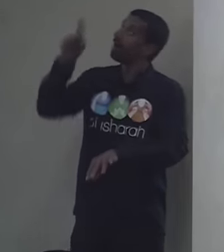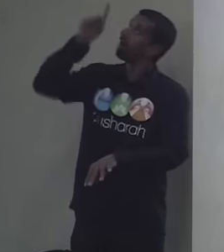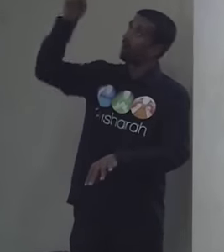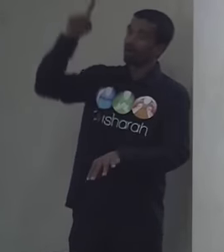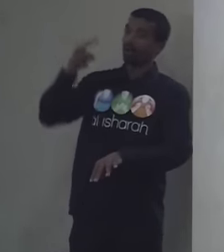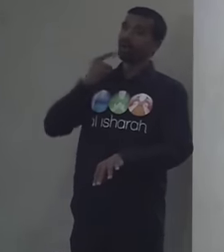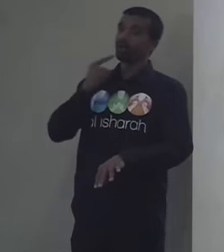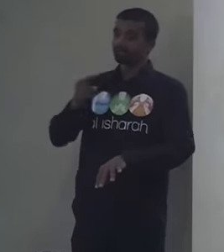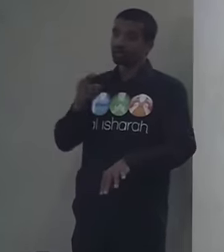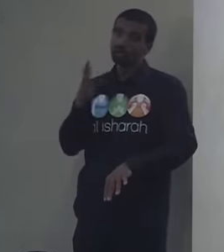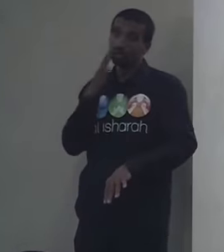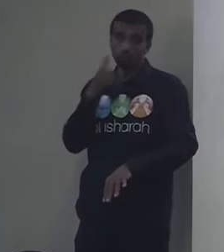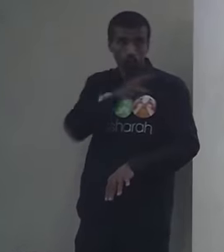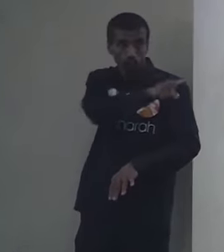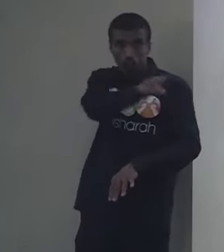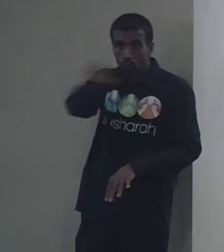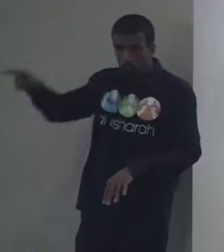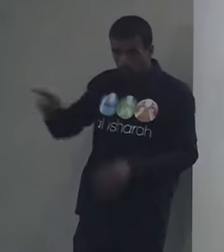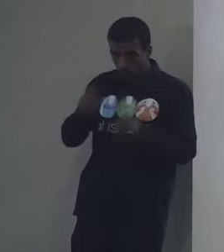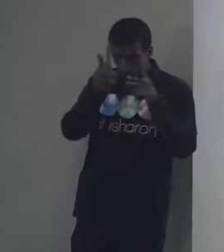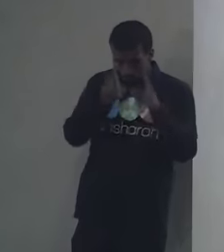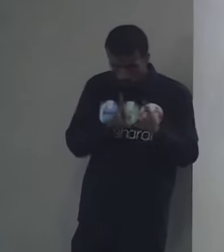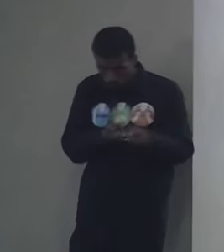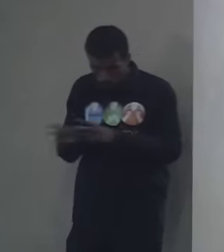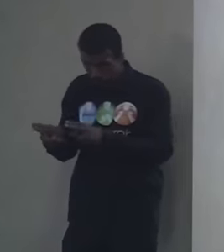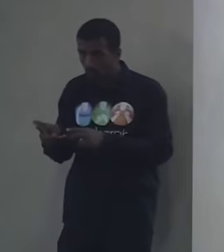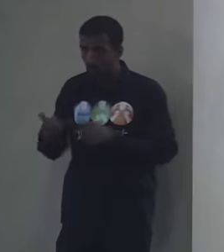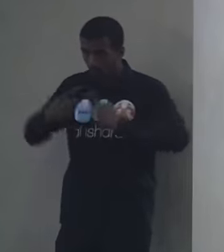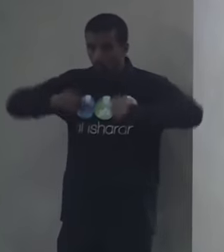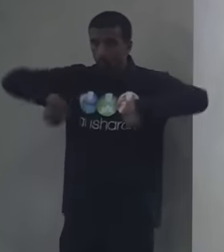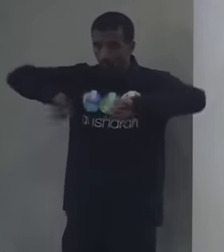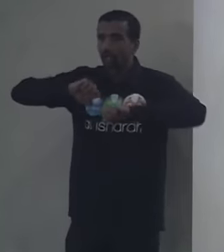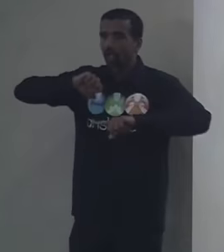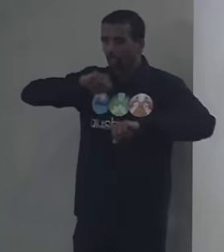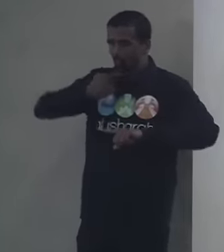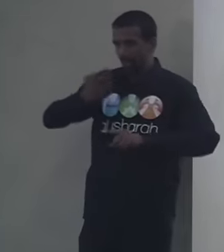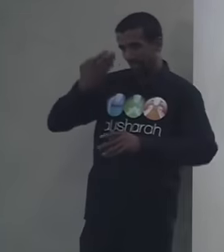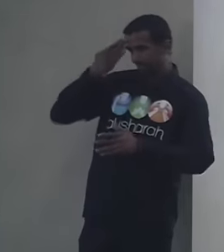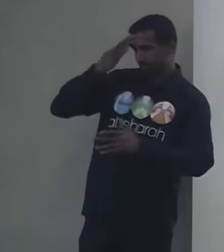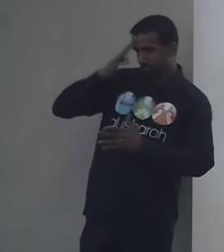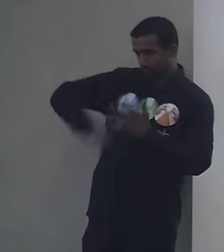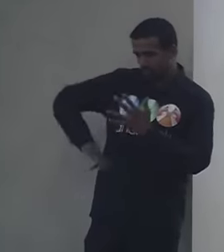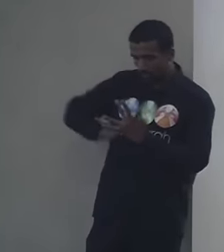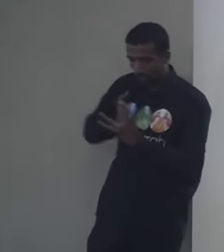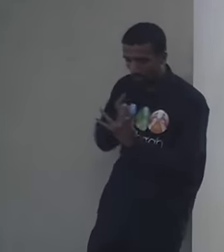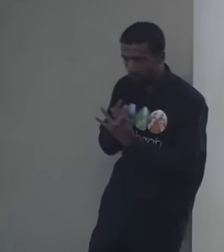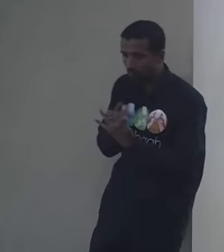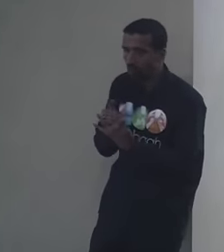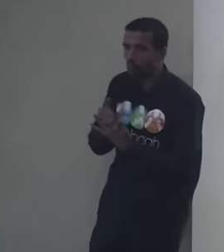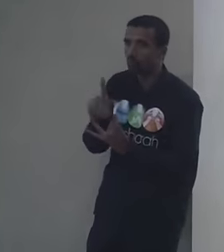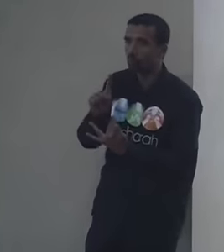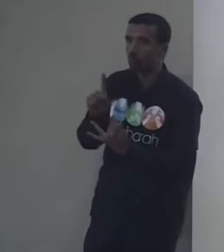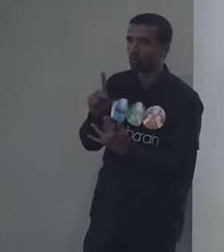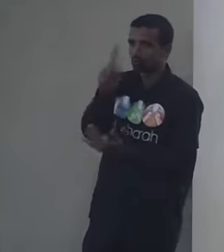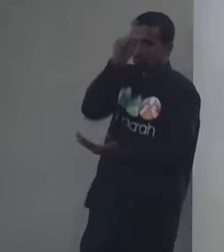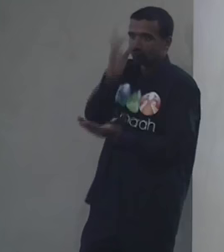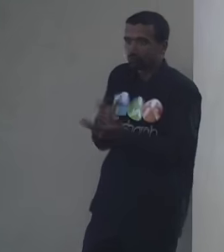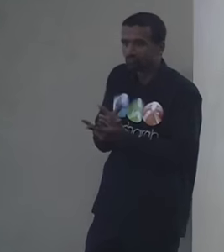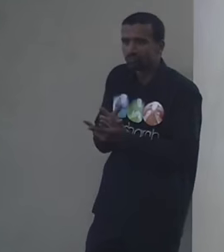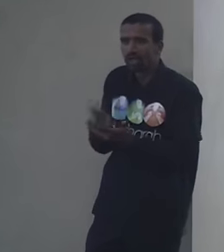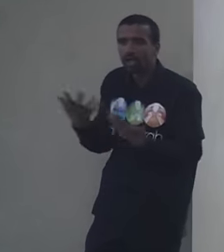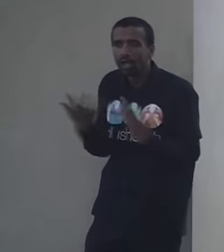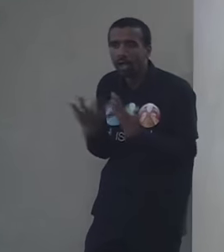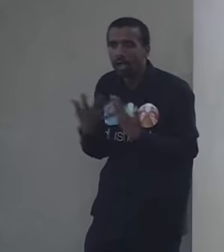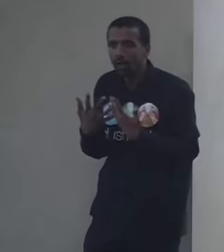you dive into the Quran, you will experience the truth. You won't just learn the truth. It'll run in your blood. It'll